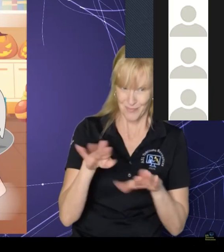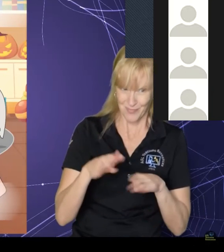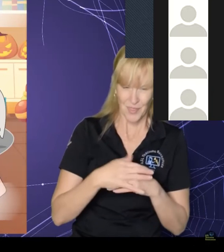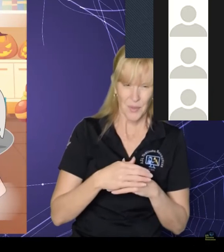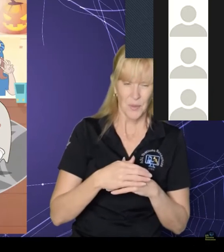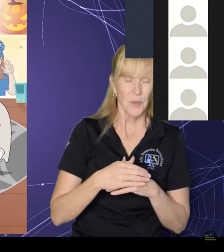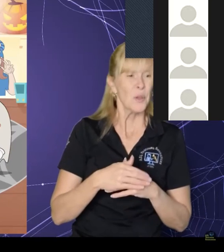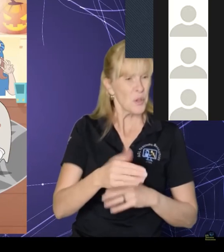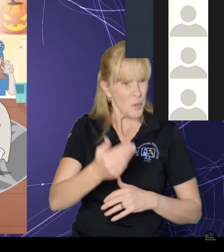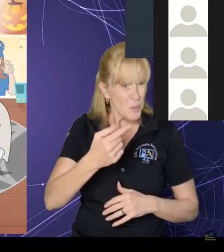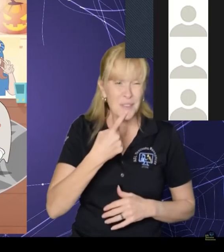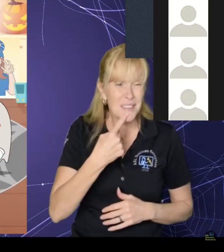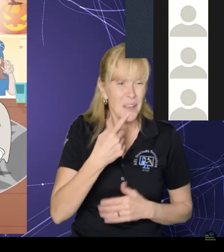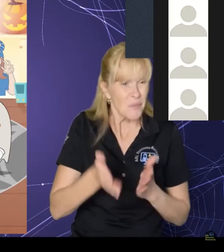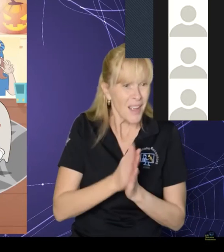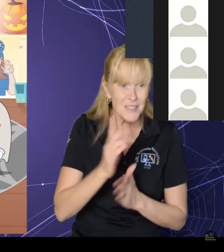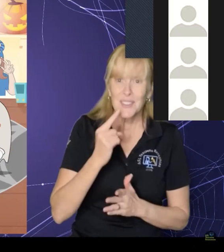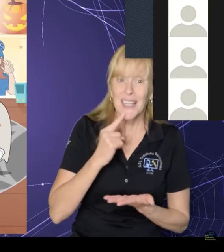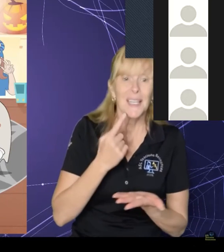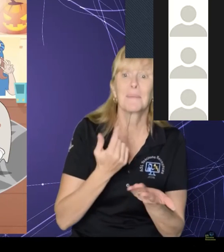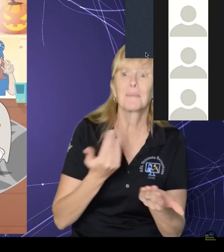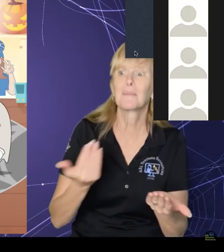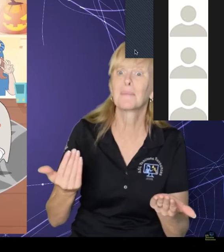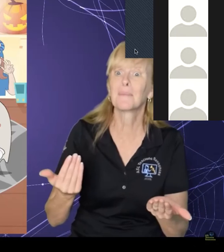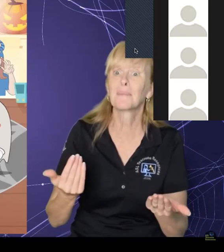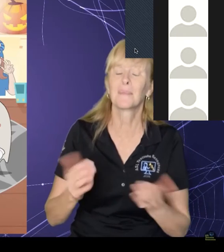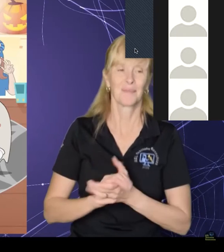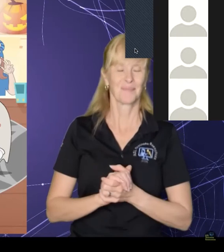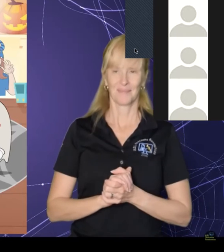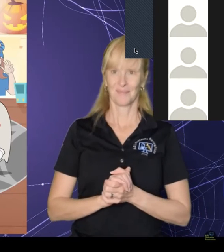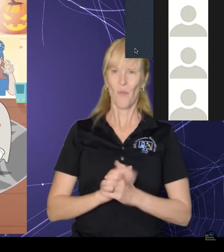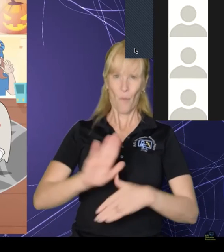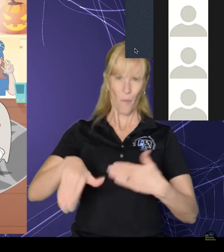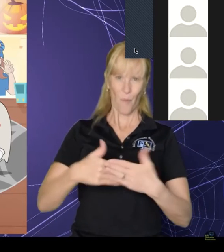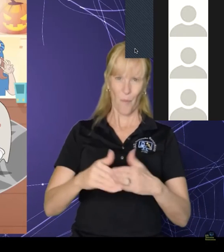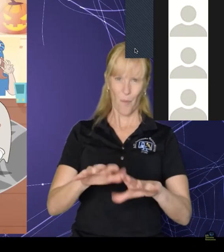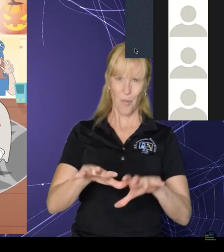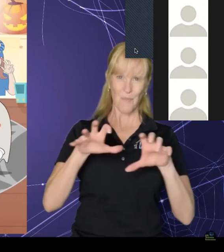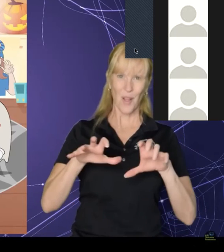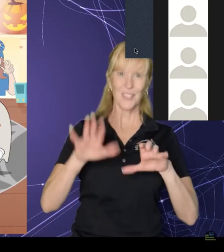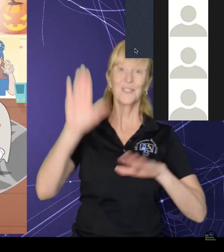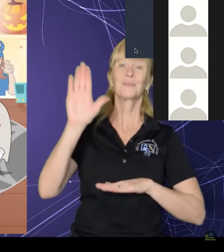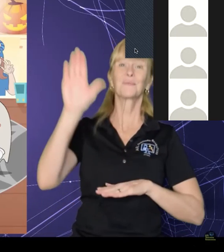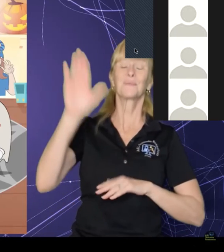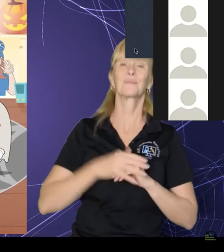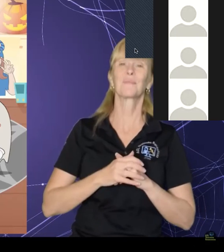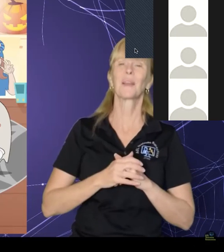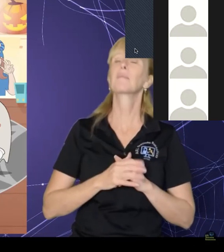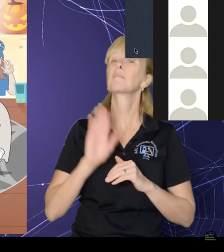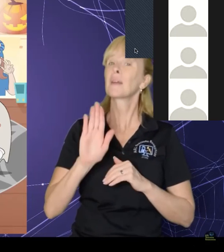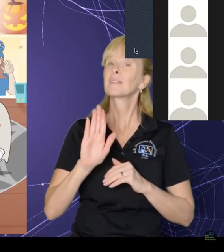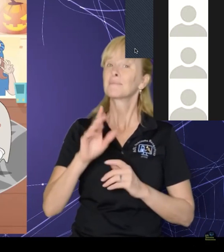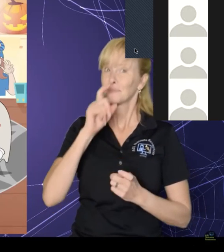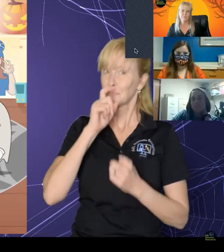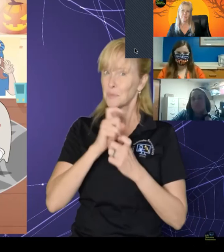candy? All the little monsters raised their hands, but Miss Witch calls on Little